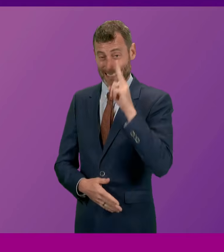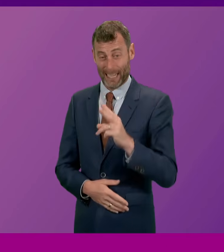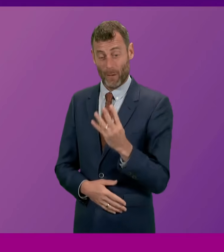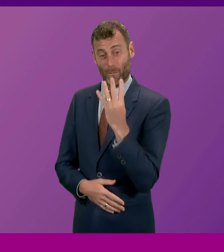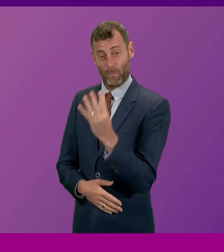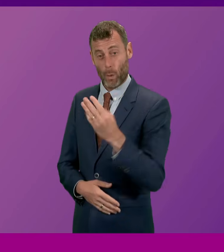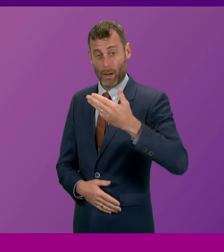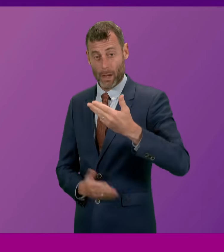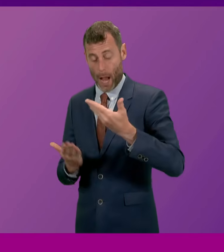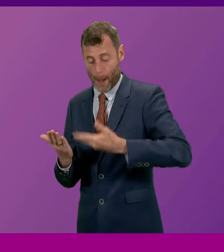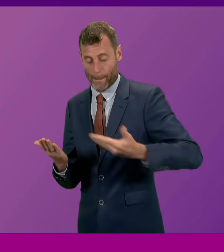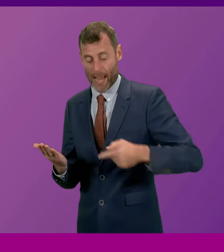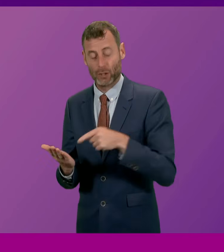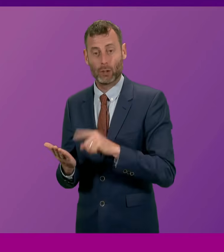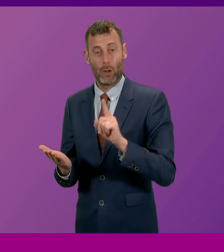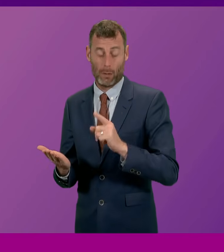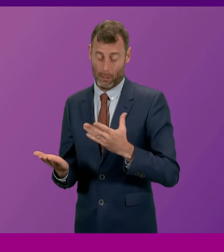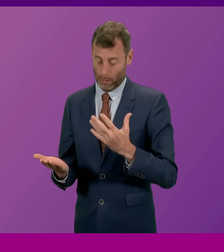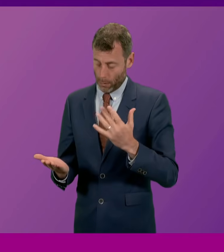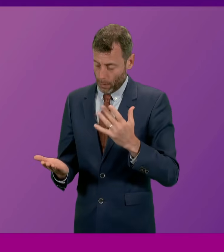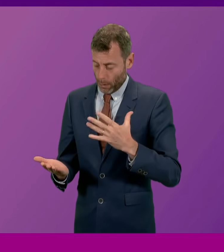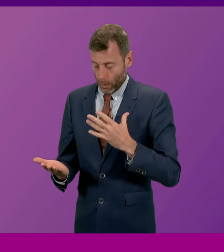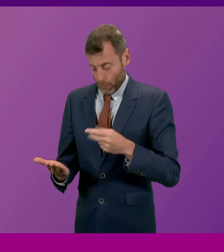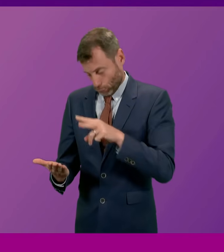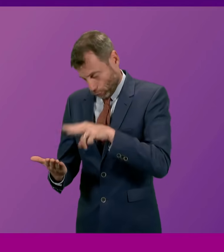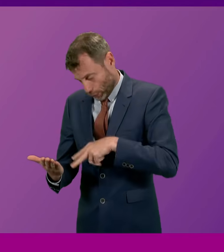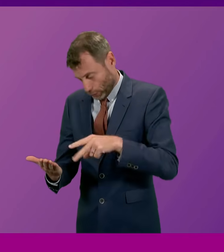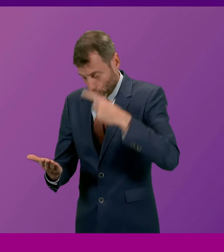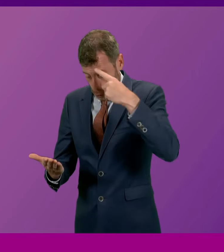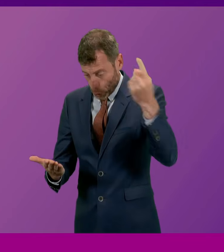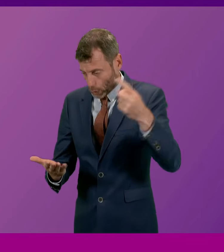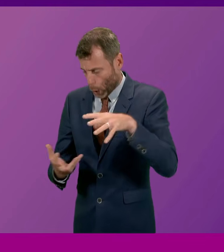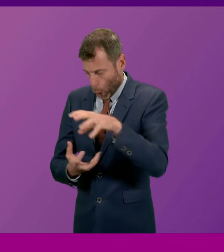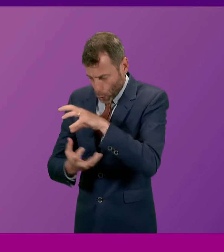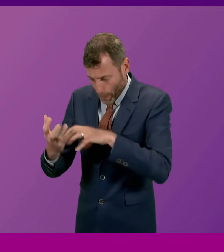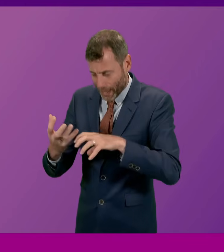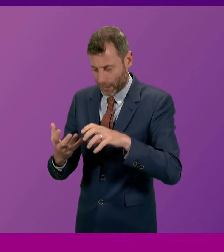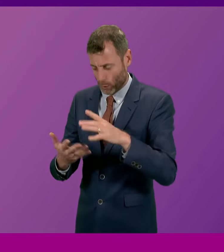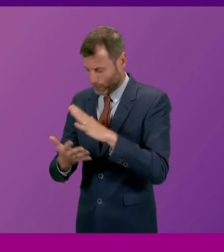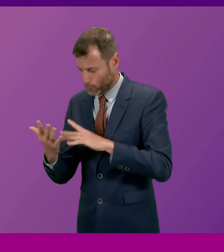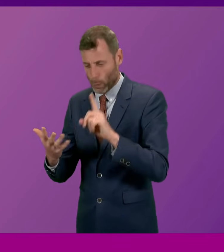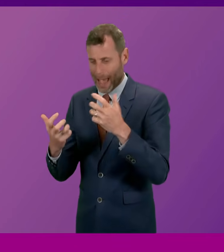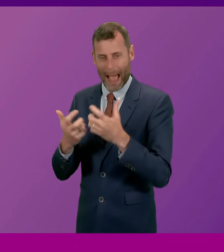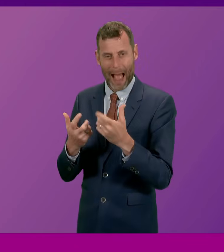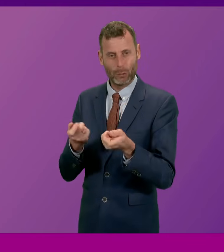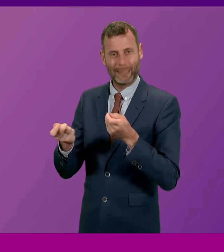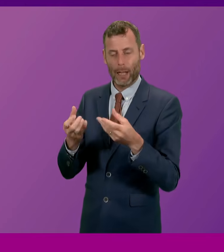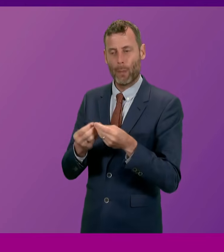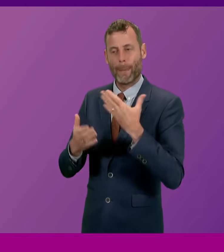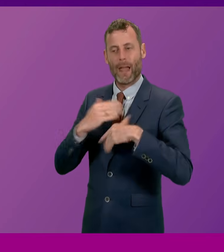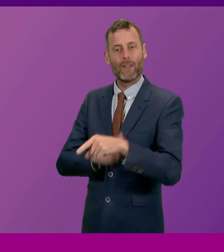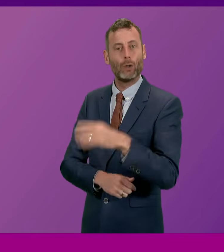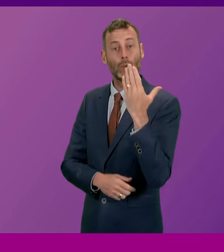of tedious, hand-wringing nonsense, complicated and confusing. And when John Swinney was